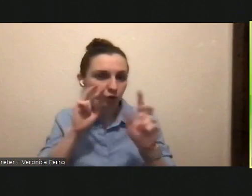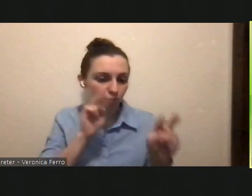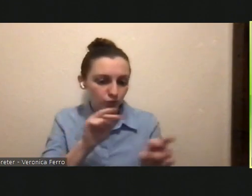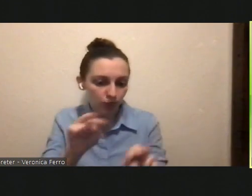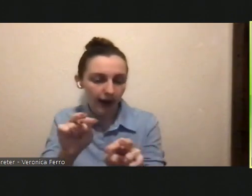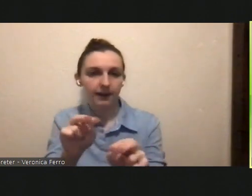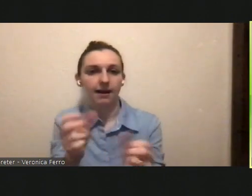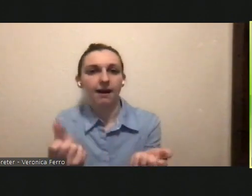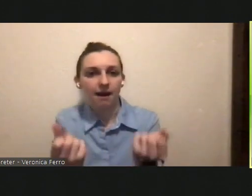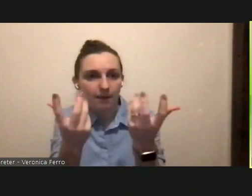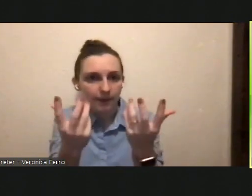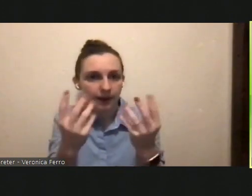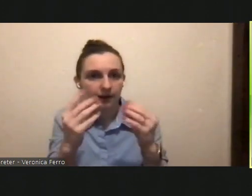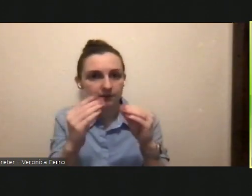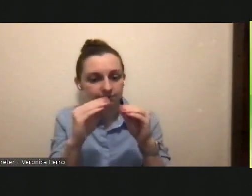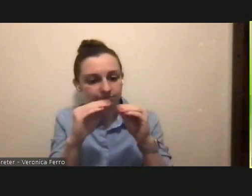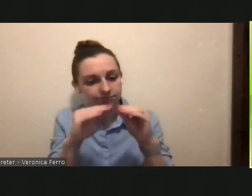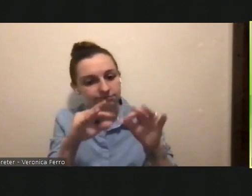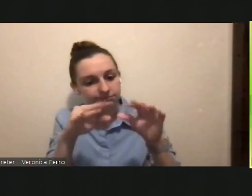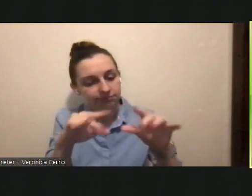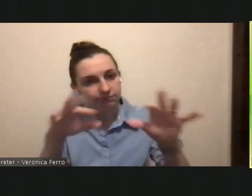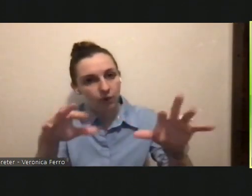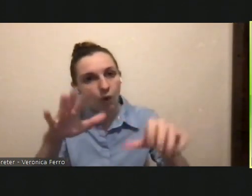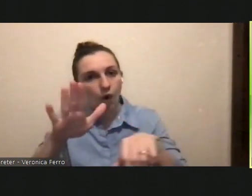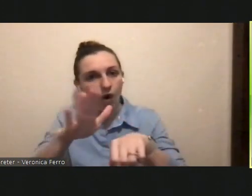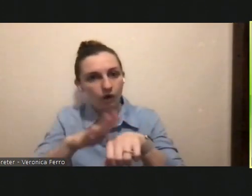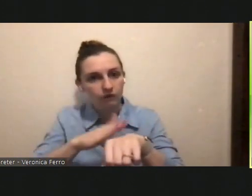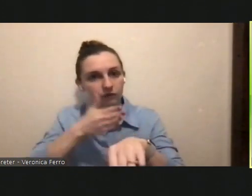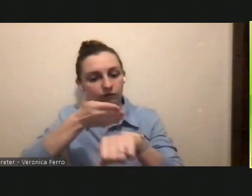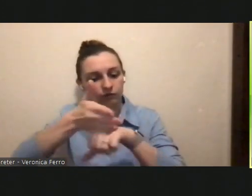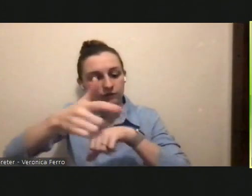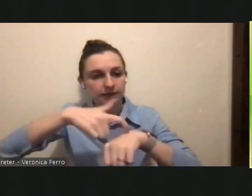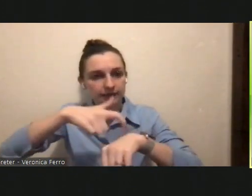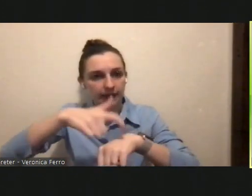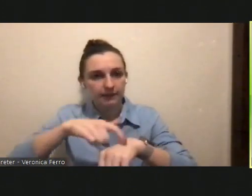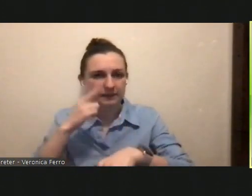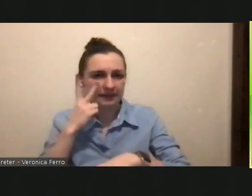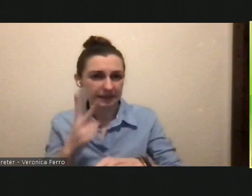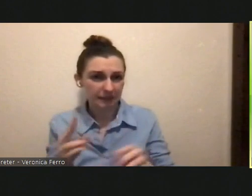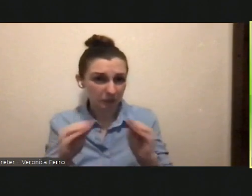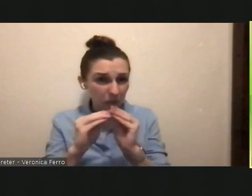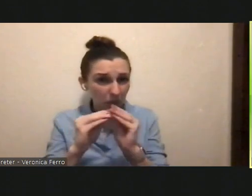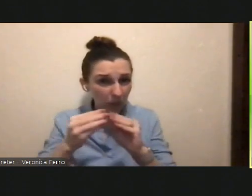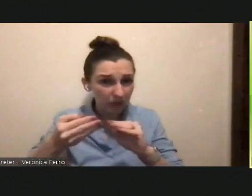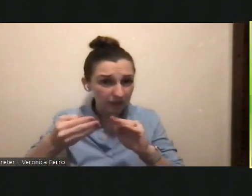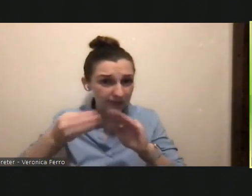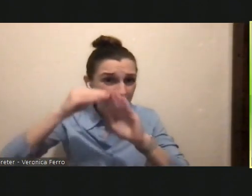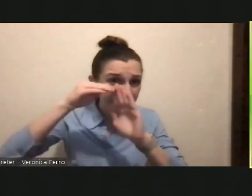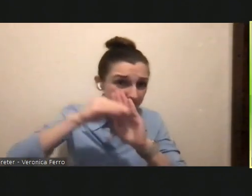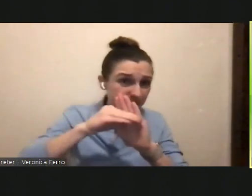that transition over time and where we start to see a growing percentage of those specimens sequencing as well.